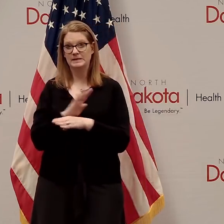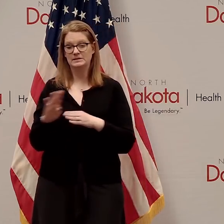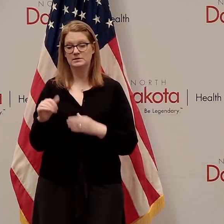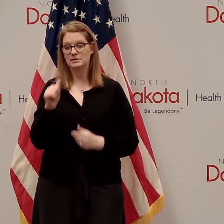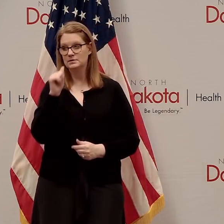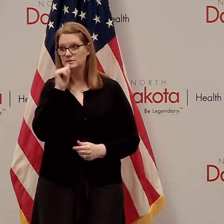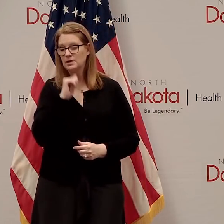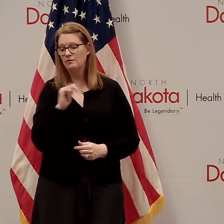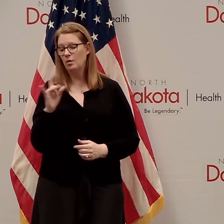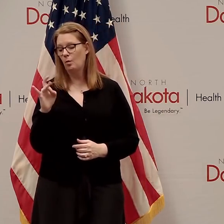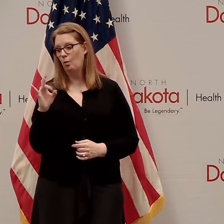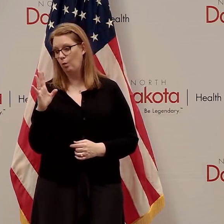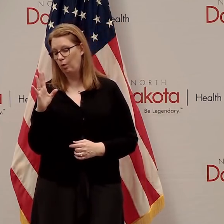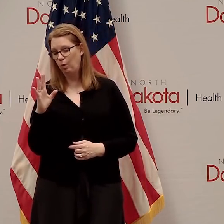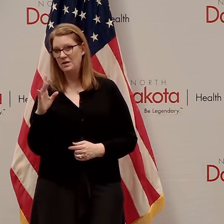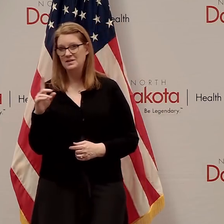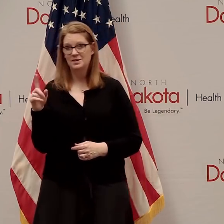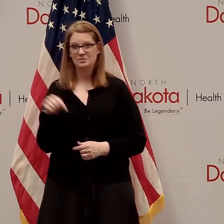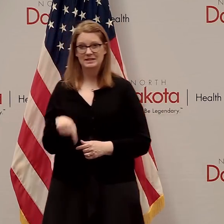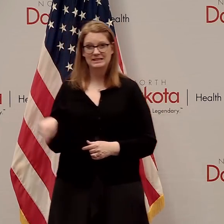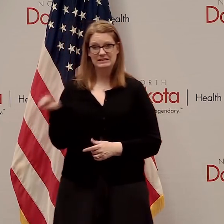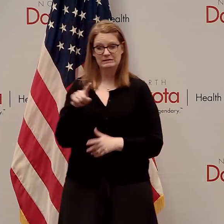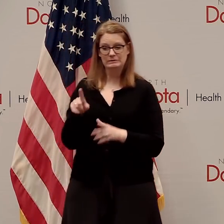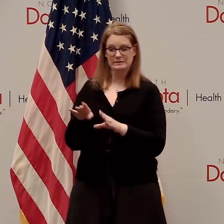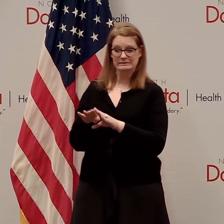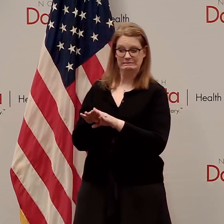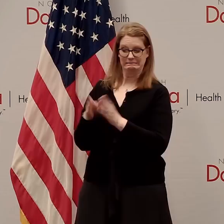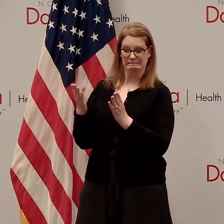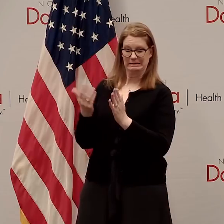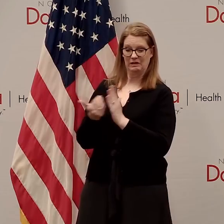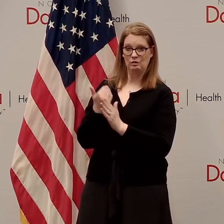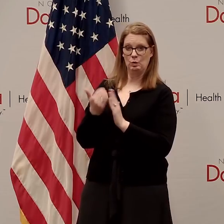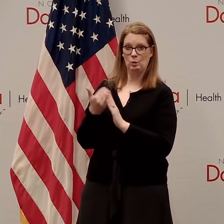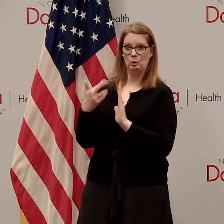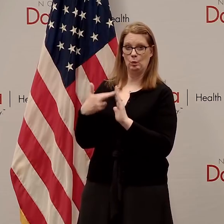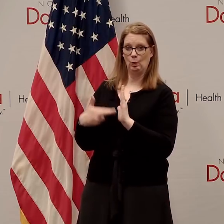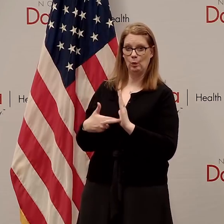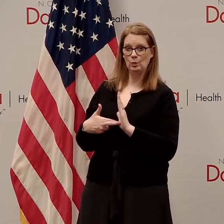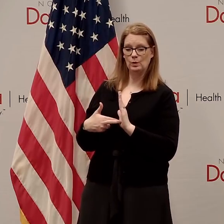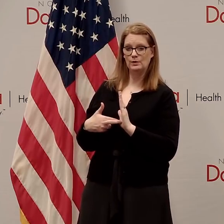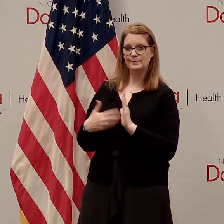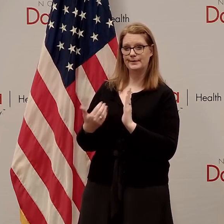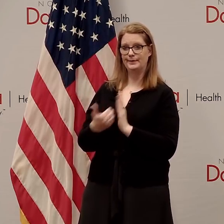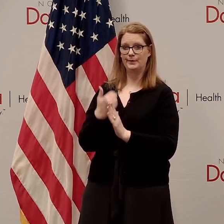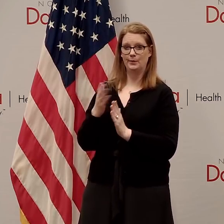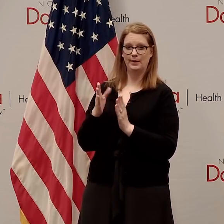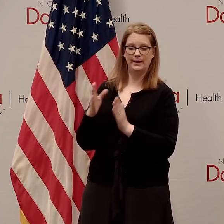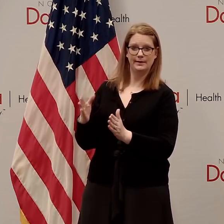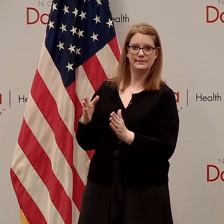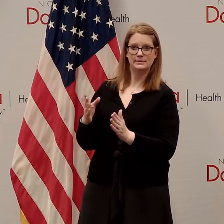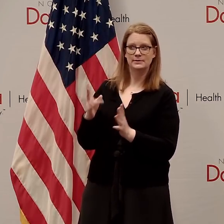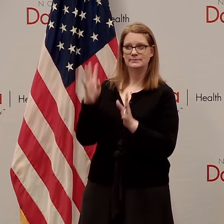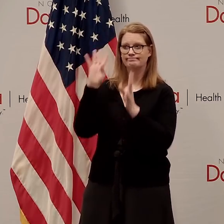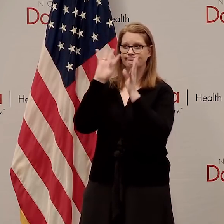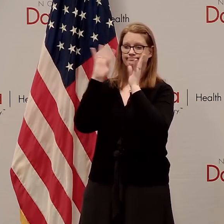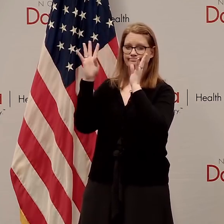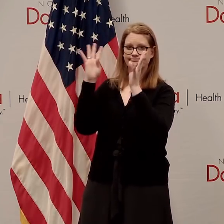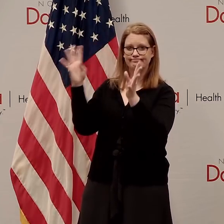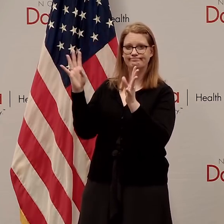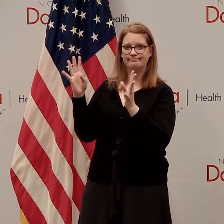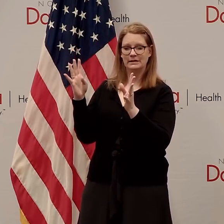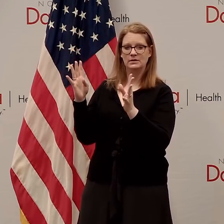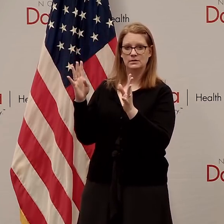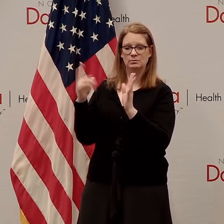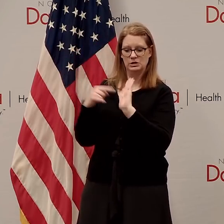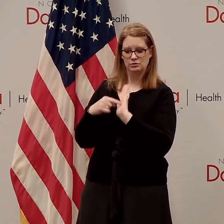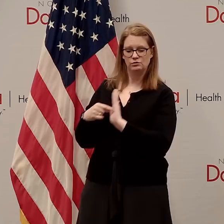we applaud many of them who have either remained open under new operating operations, the innovation, the resiliency they've